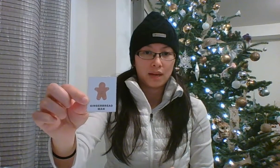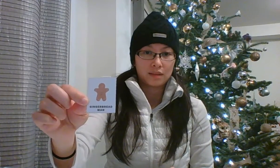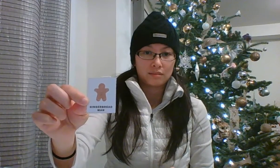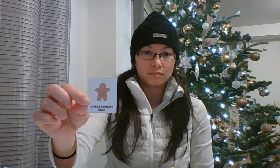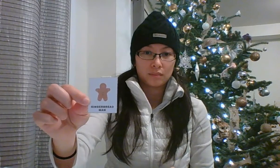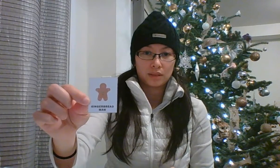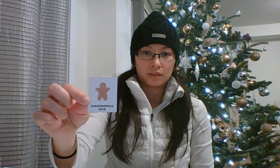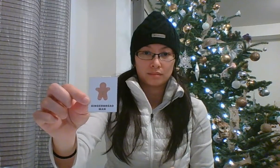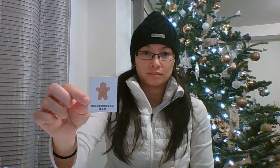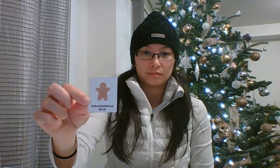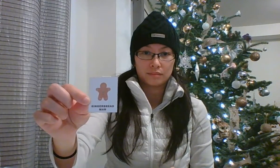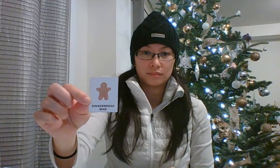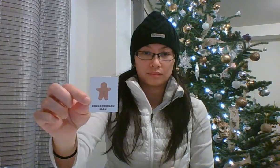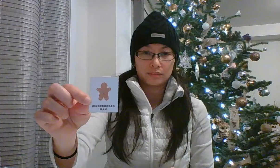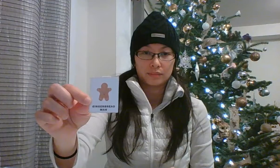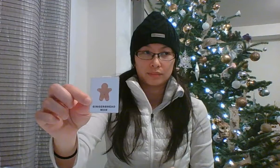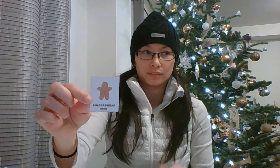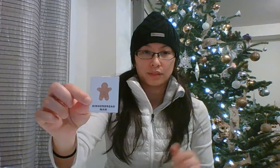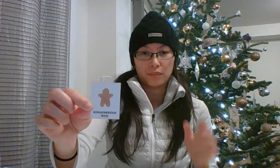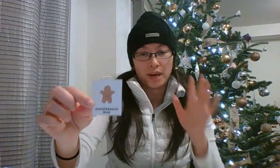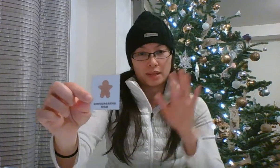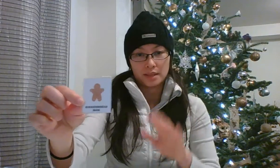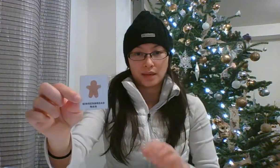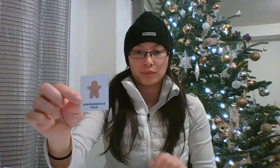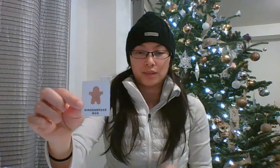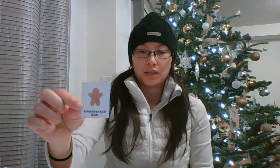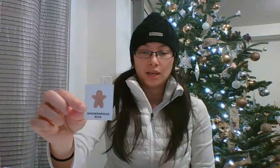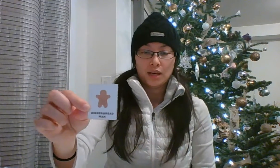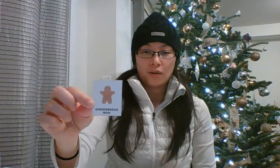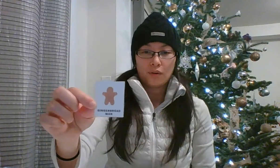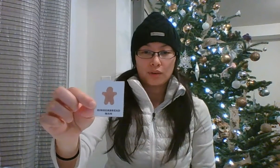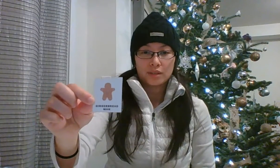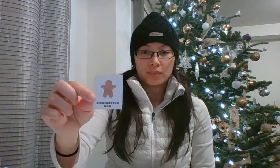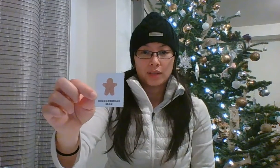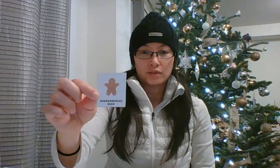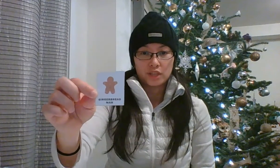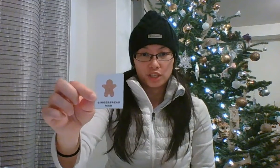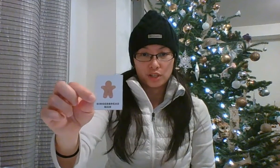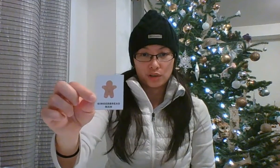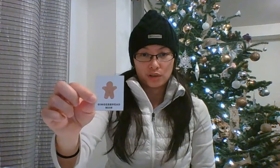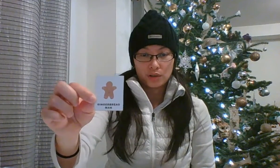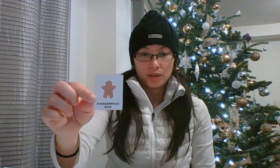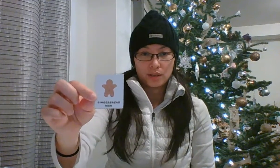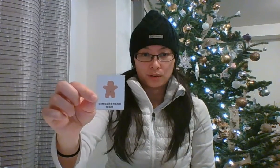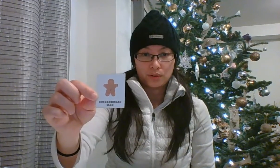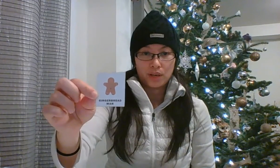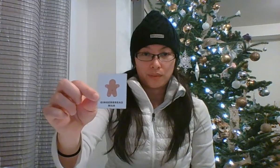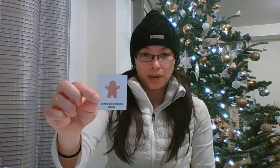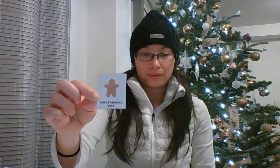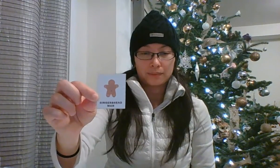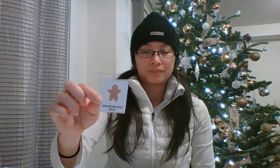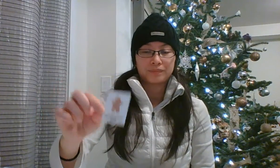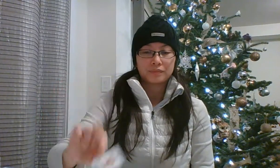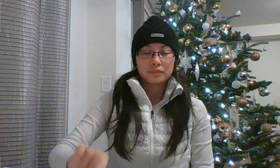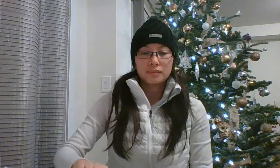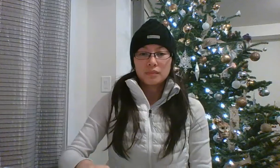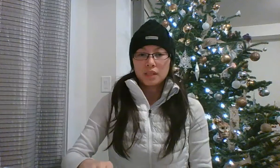man. So man separate, or you can spell out ginger and then cookie man.